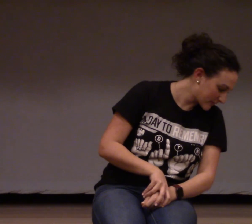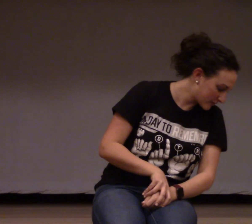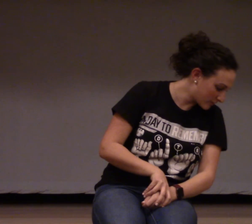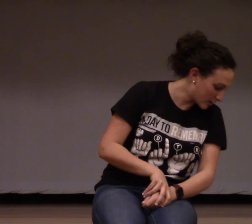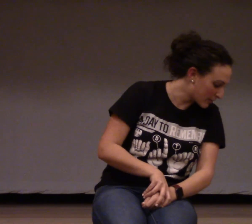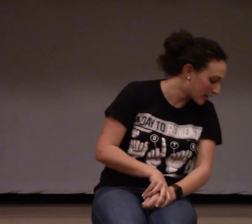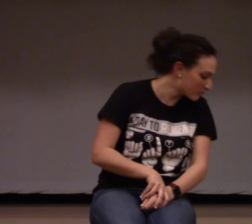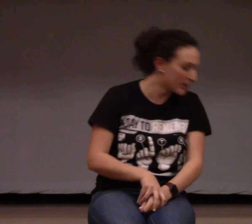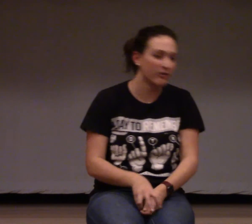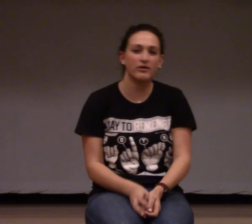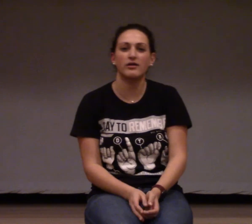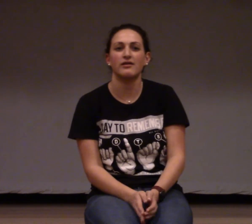Where am I? Milk.